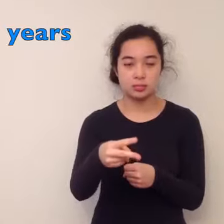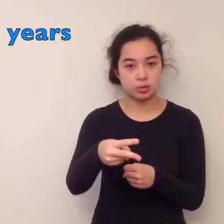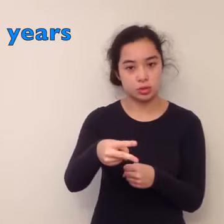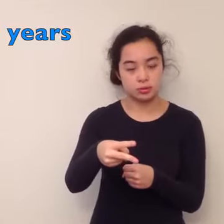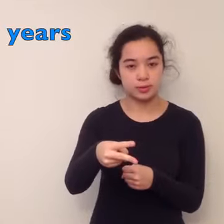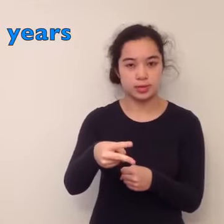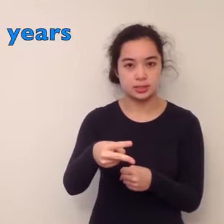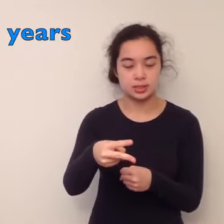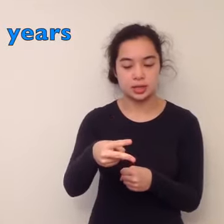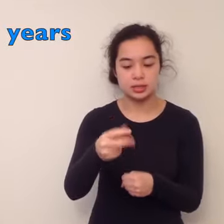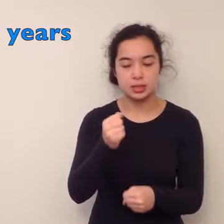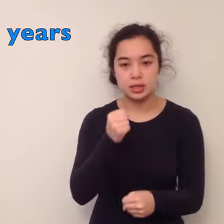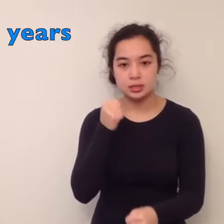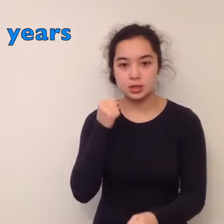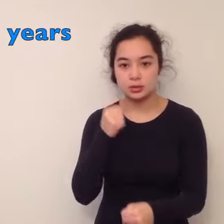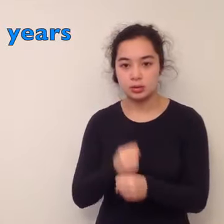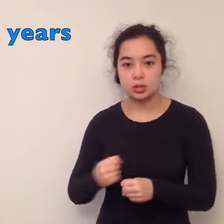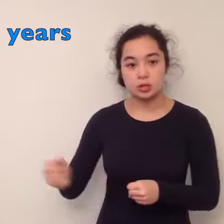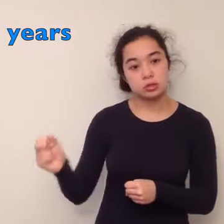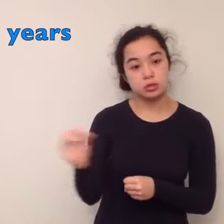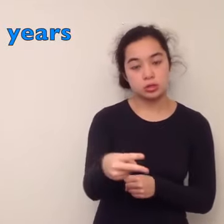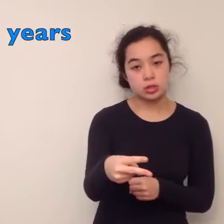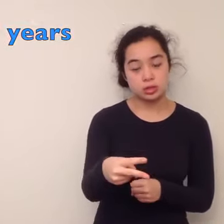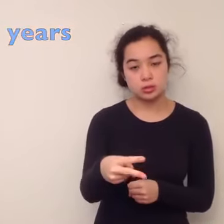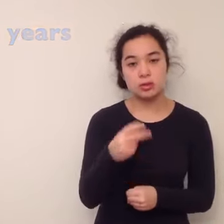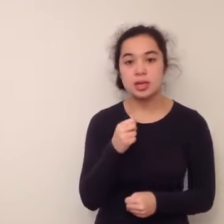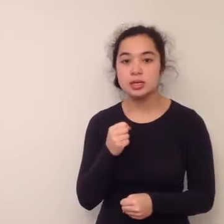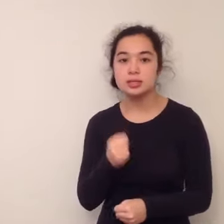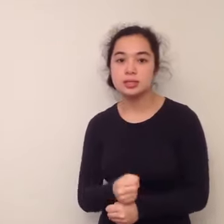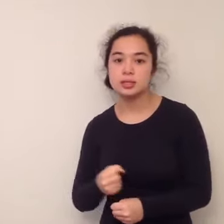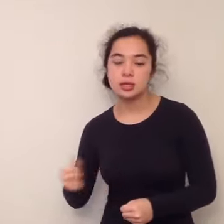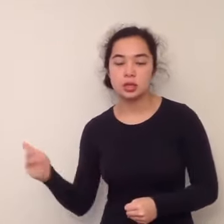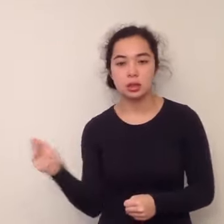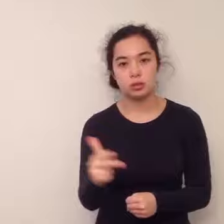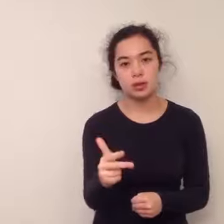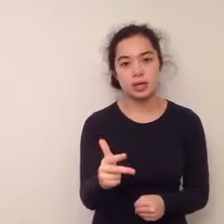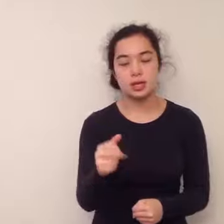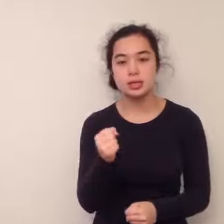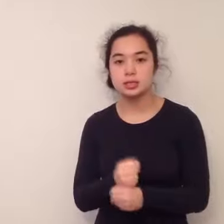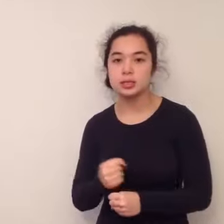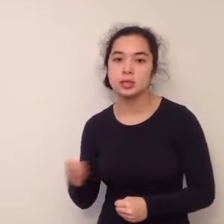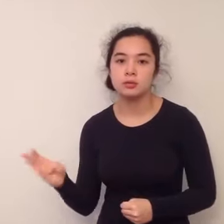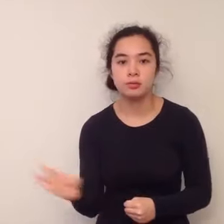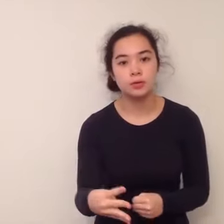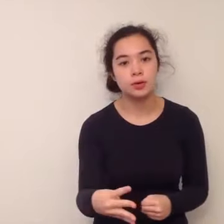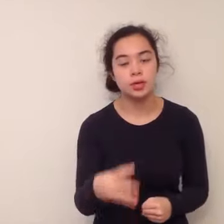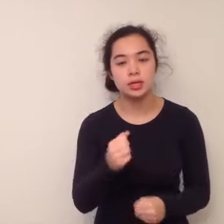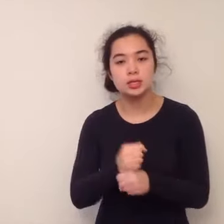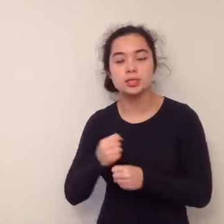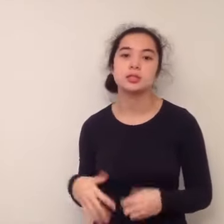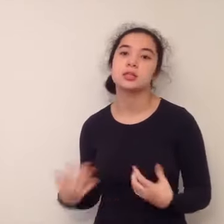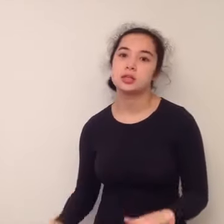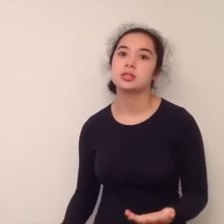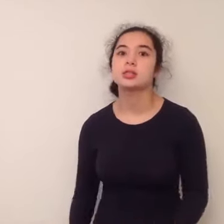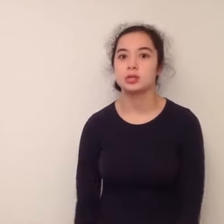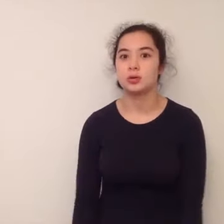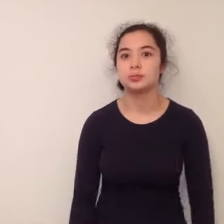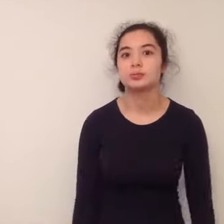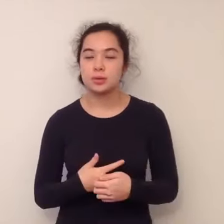but with 2 fingers instead. So, in 2 years, in 3 years, in 4 years, and so on. And